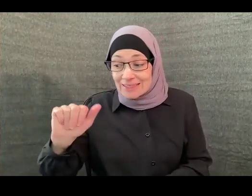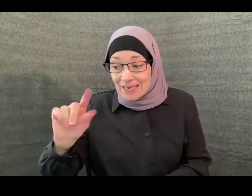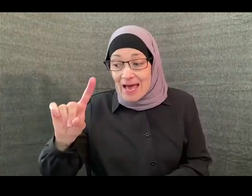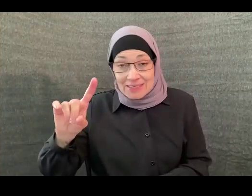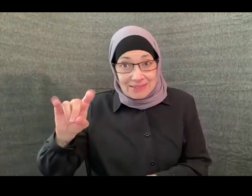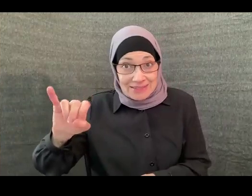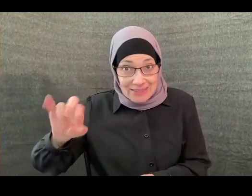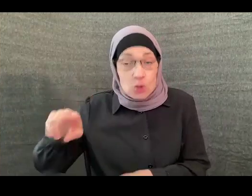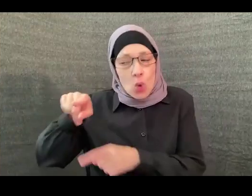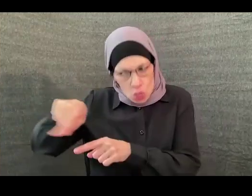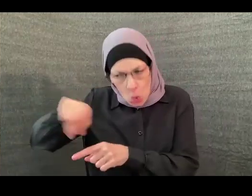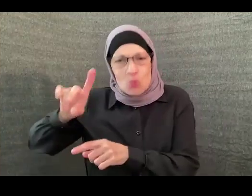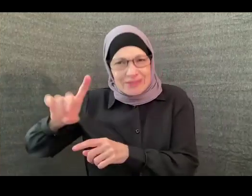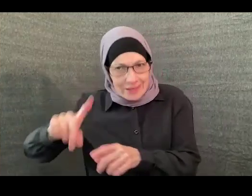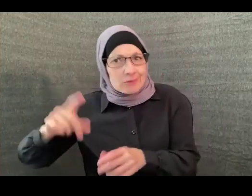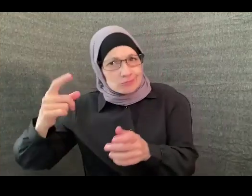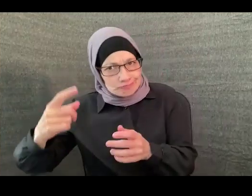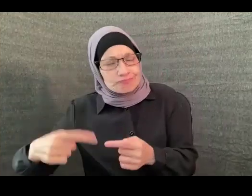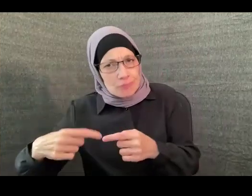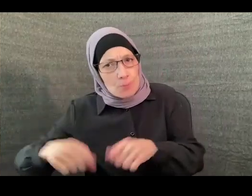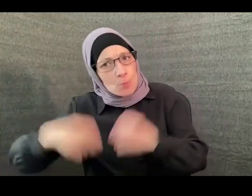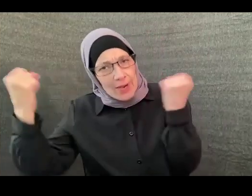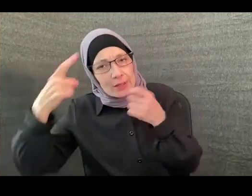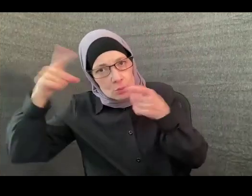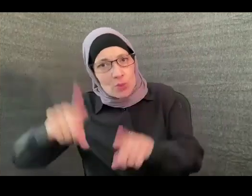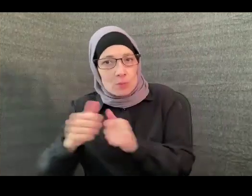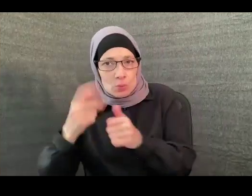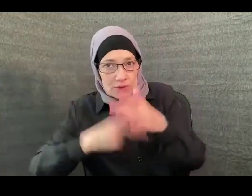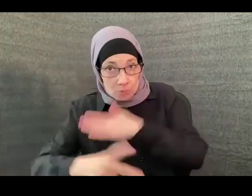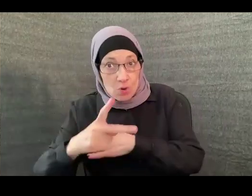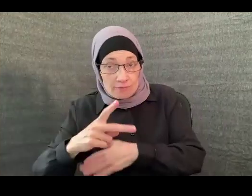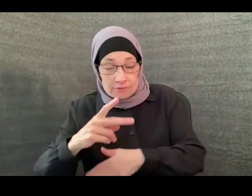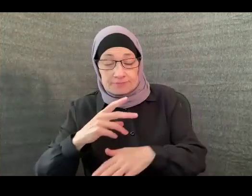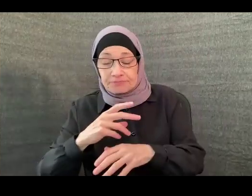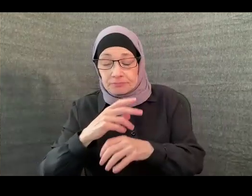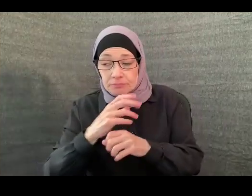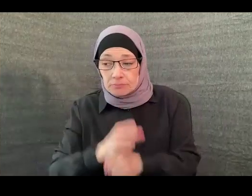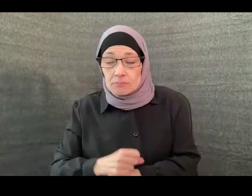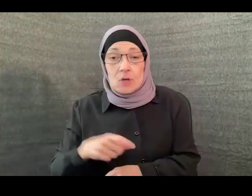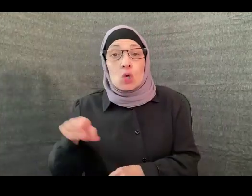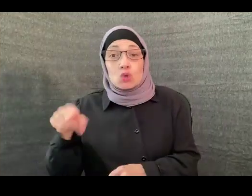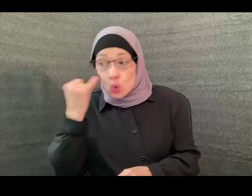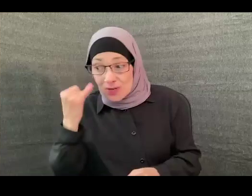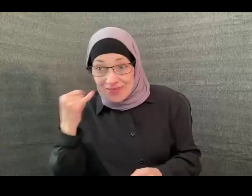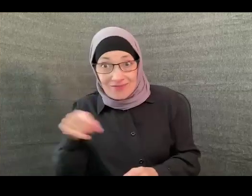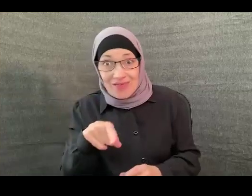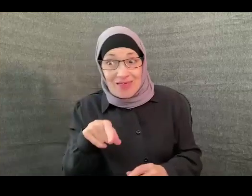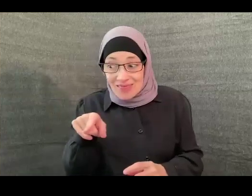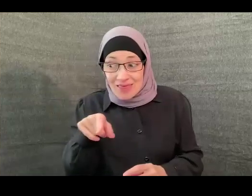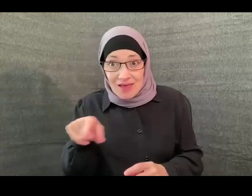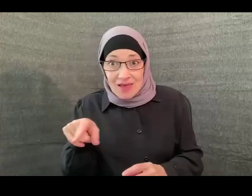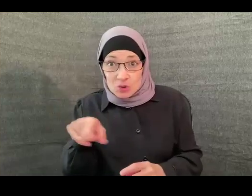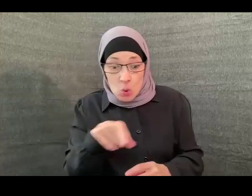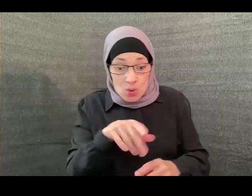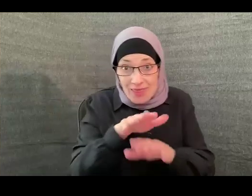if they are attacked, the hypocrites tell them, we will help you. Allah saying they will never